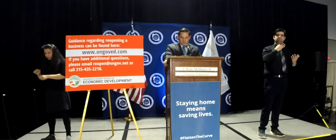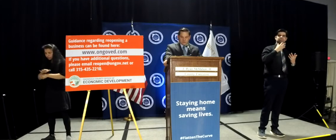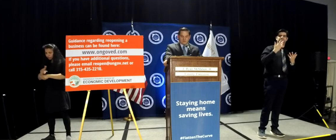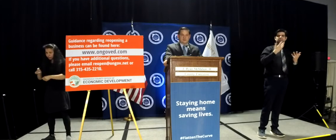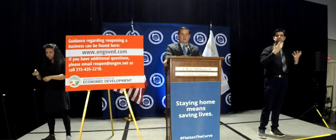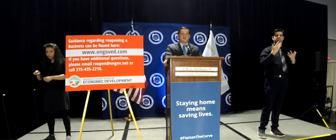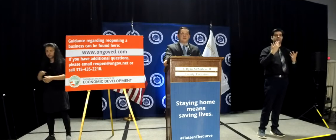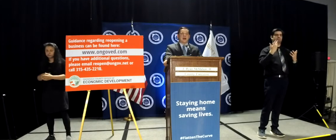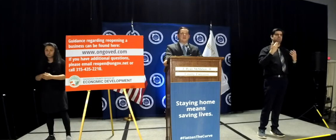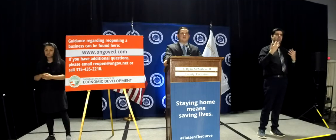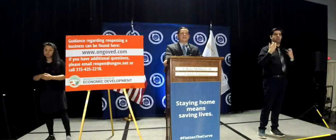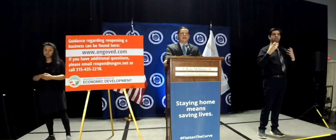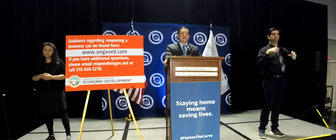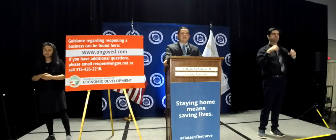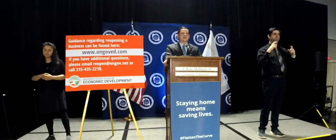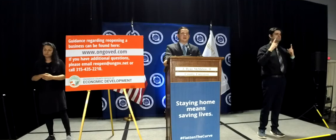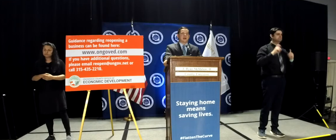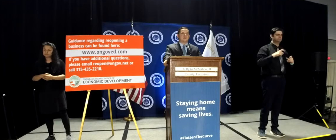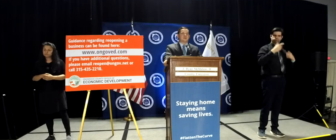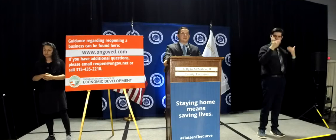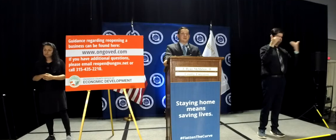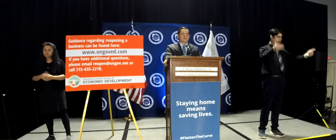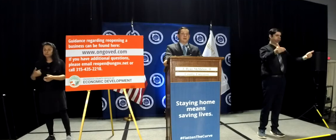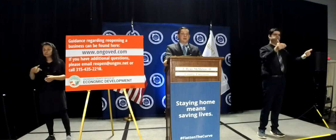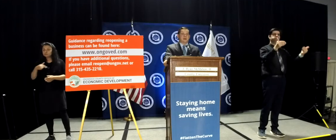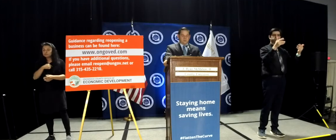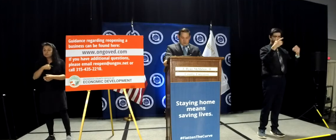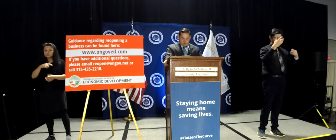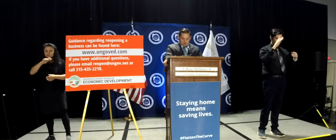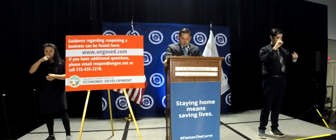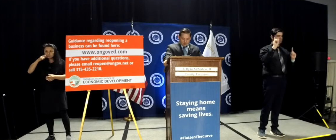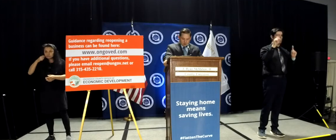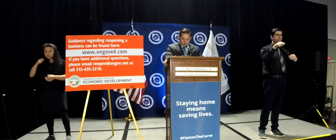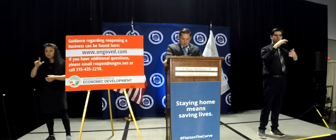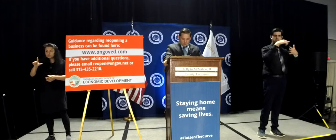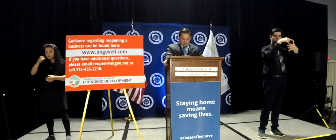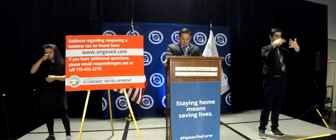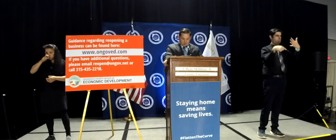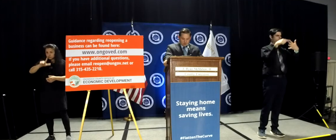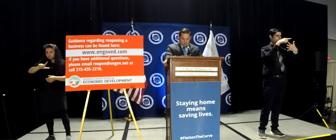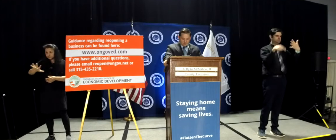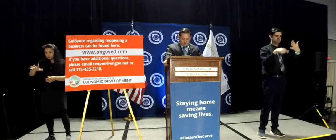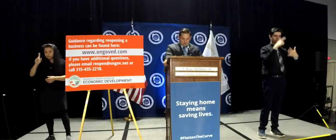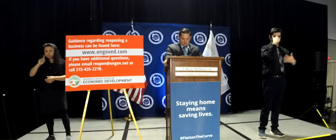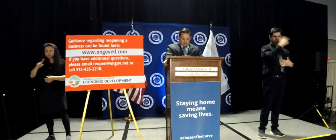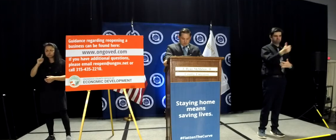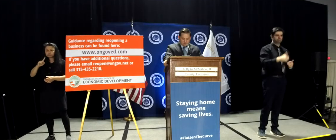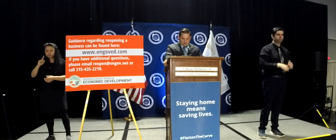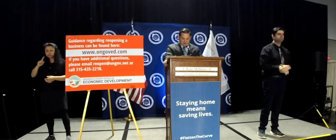testing, 775 a day, that's our average, that's our mandate. We